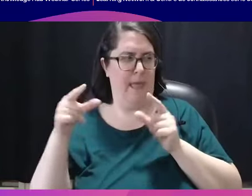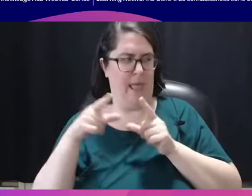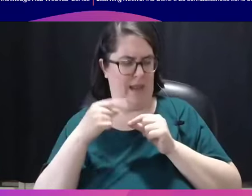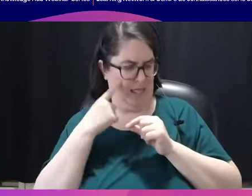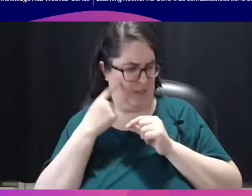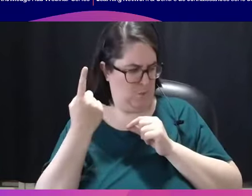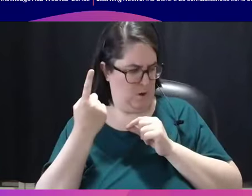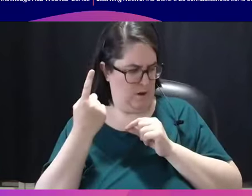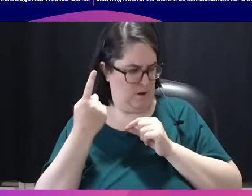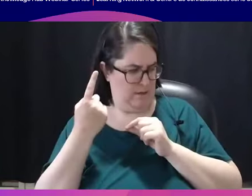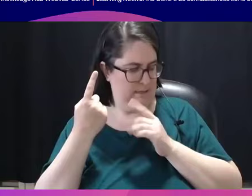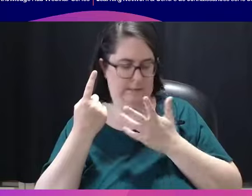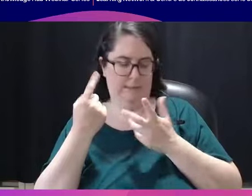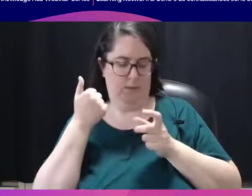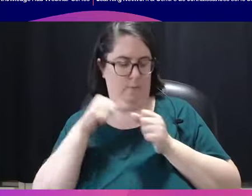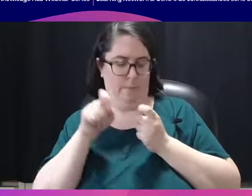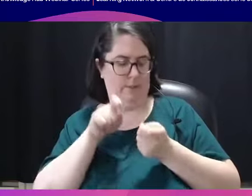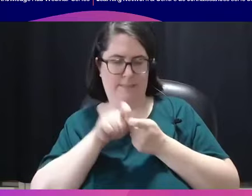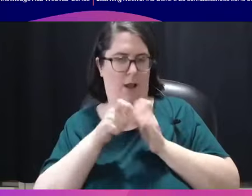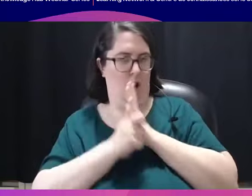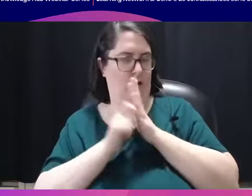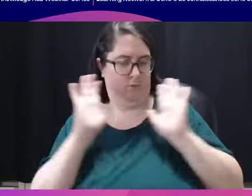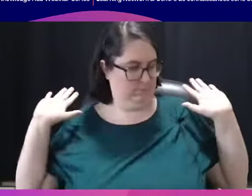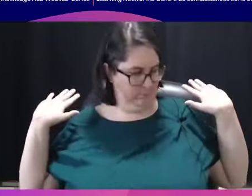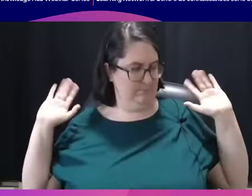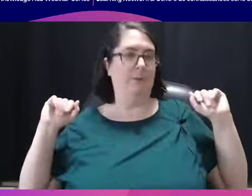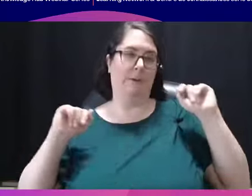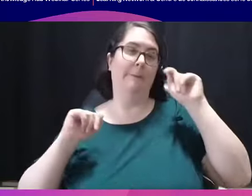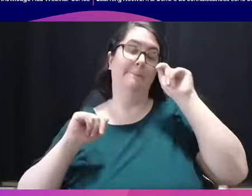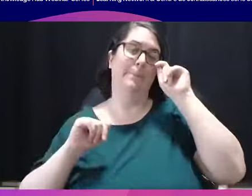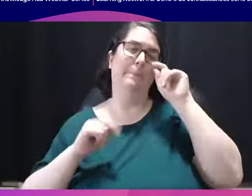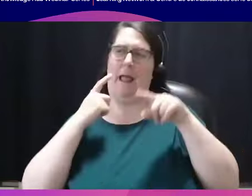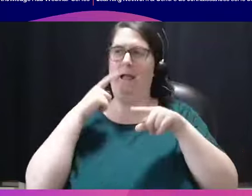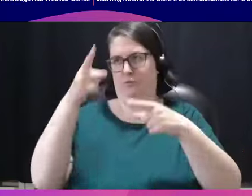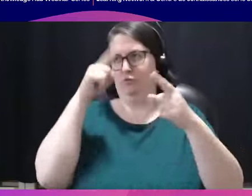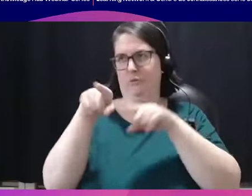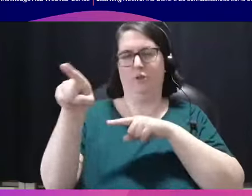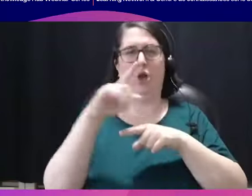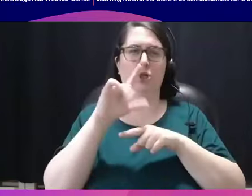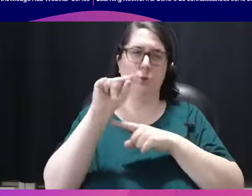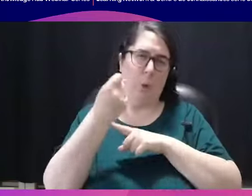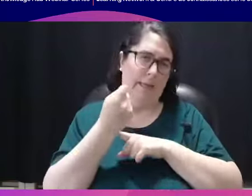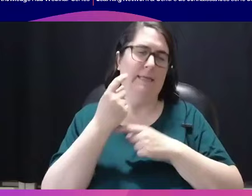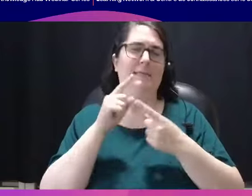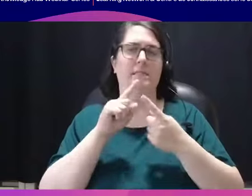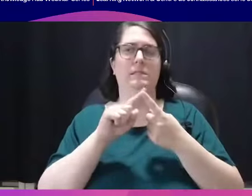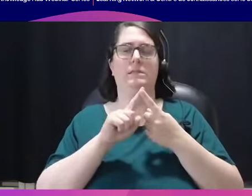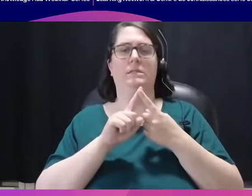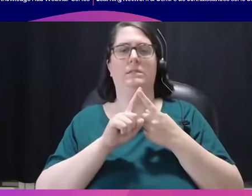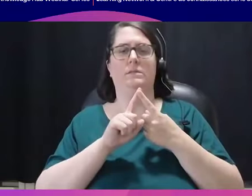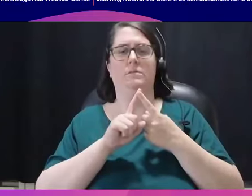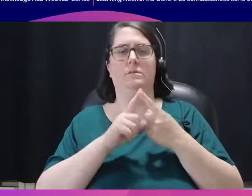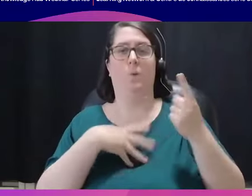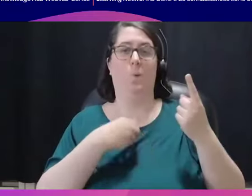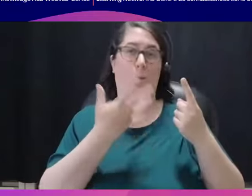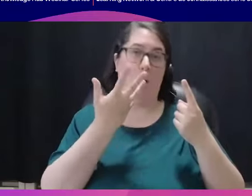them, but I don't remember the exact article that I read that from. But I think what you're saying is right, like early 20s, both kind of like